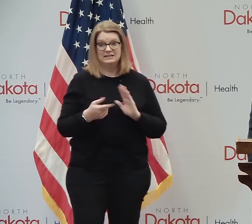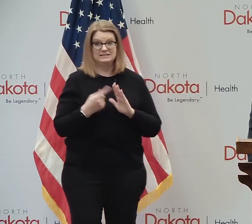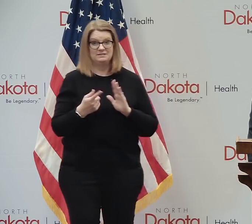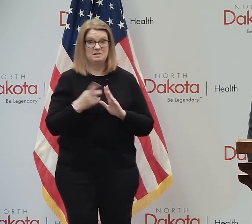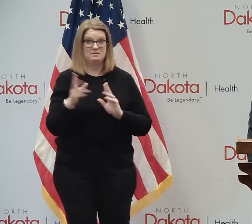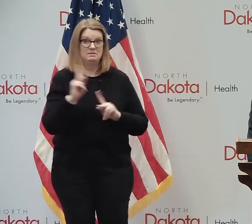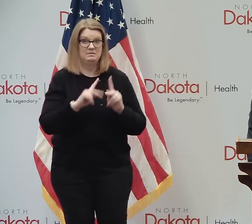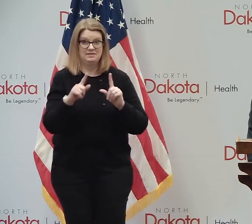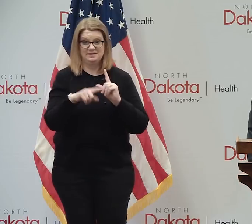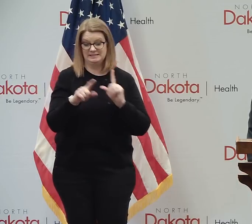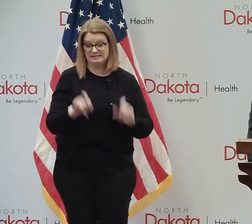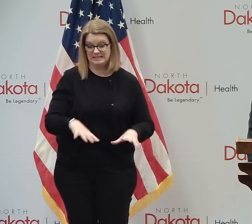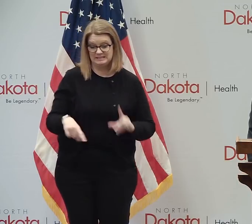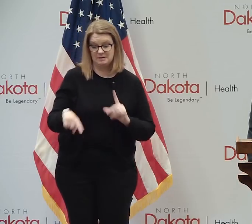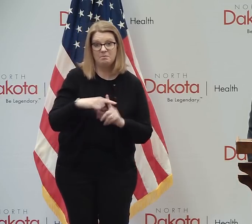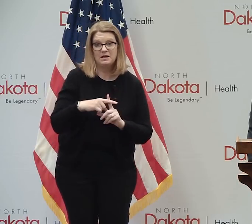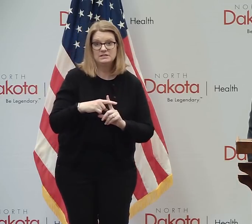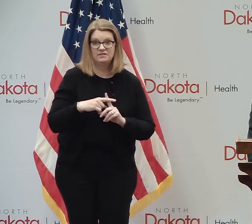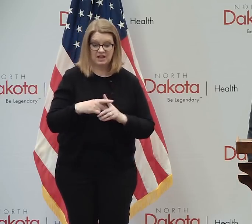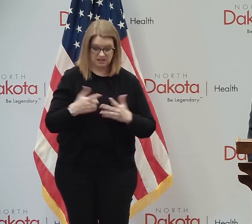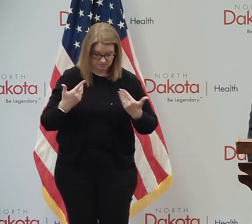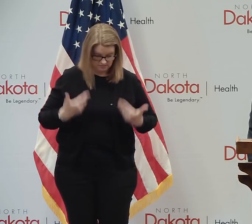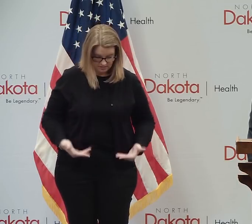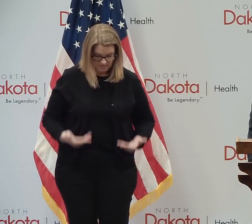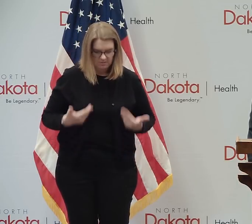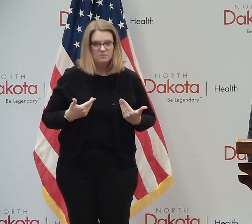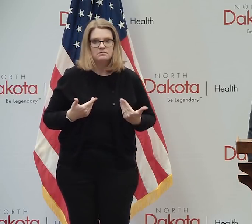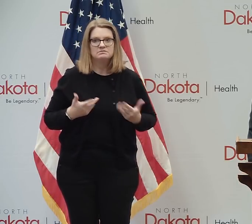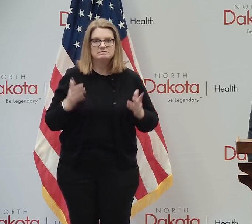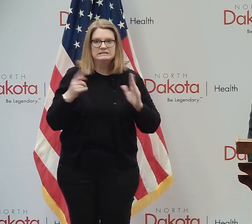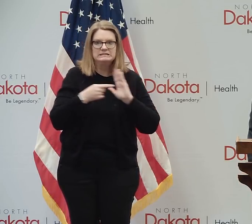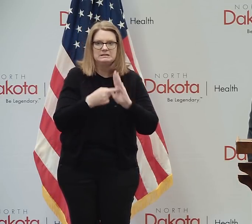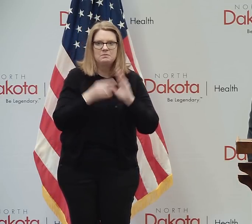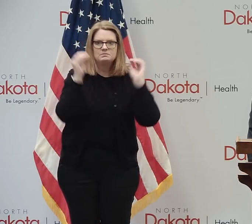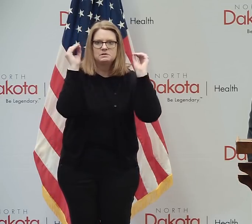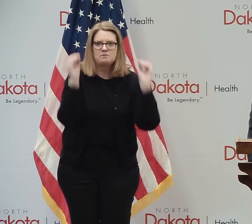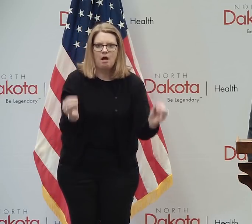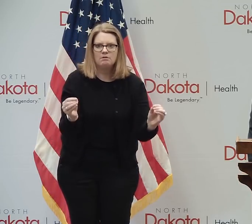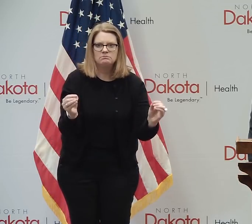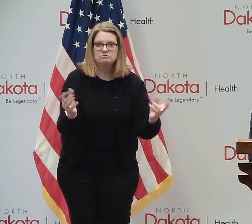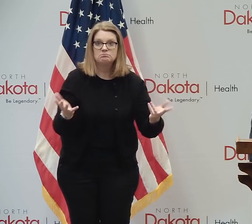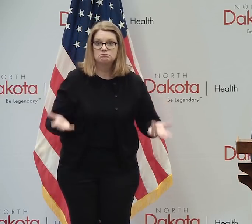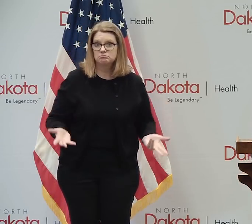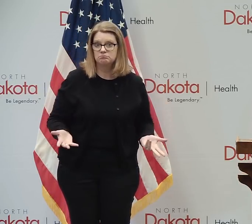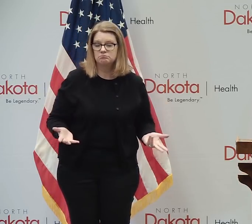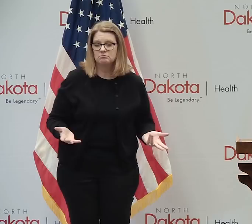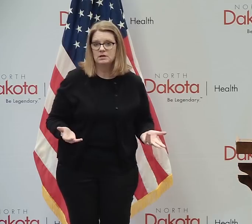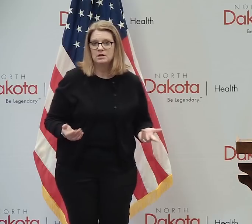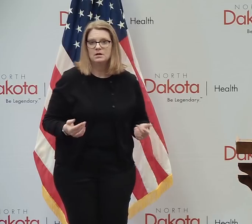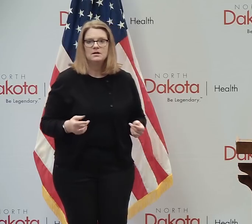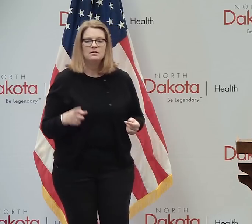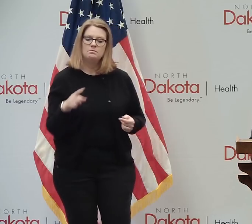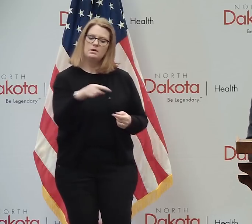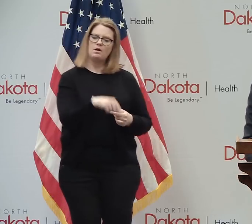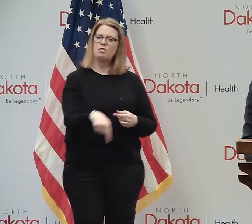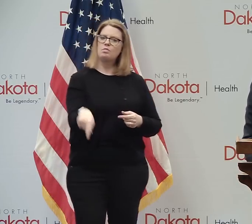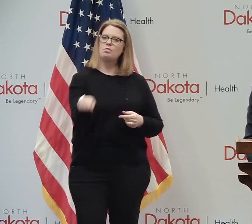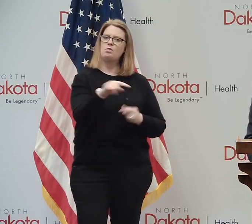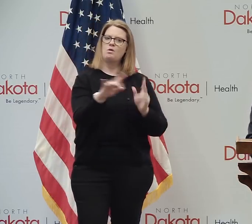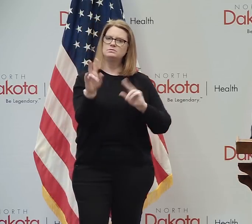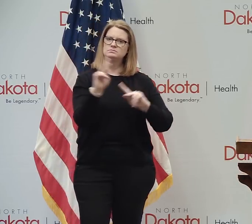including children, that are asymptomatic and don't have any symptoms at all. But those people that are not really suffering from